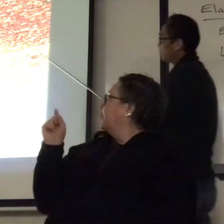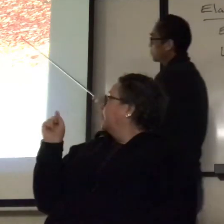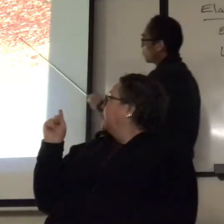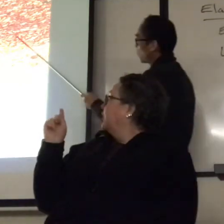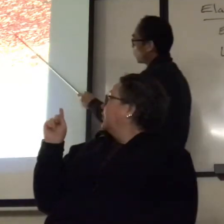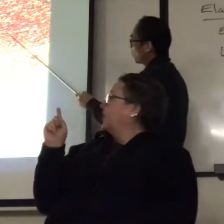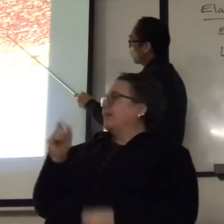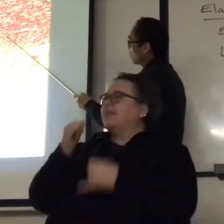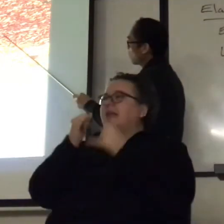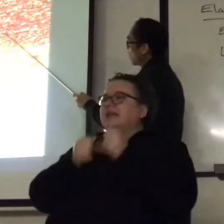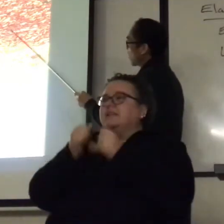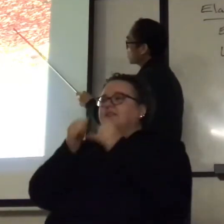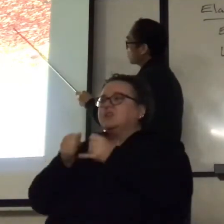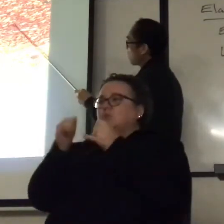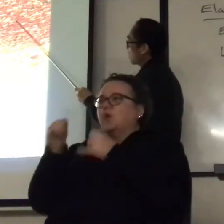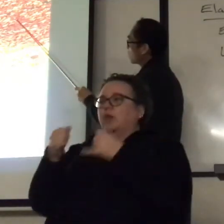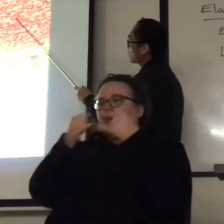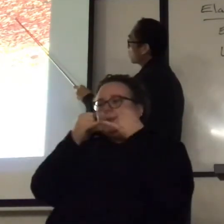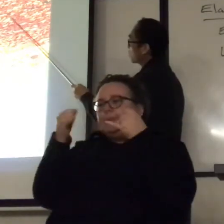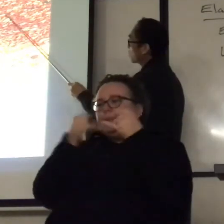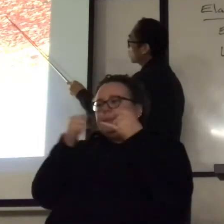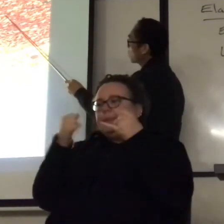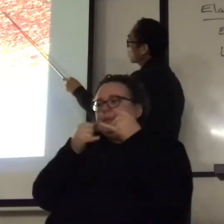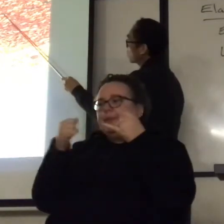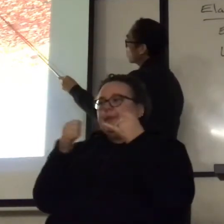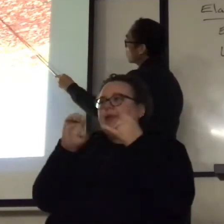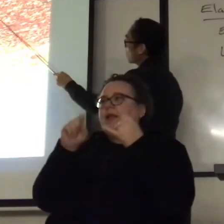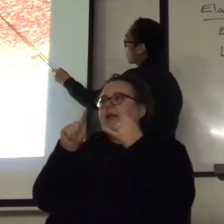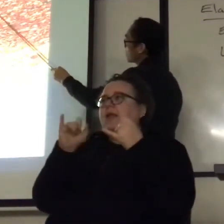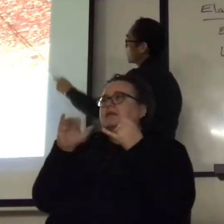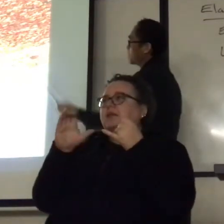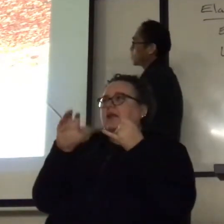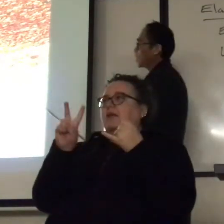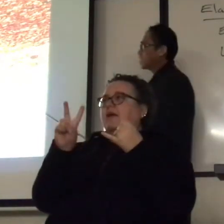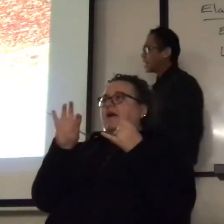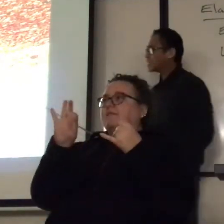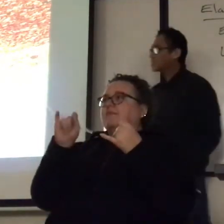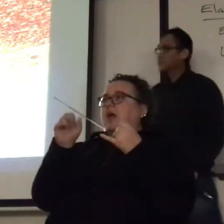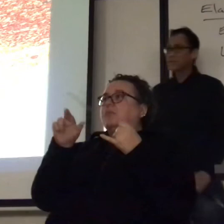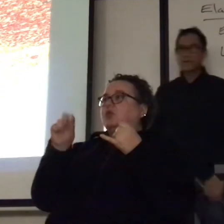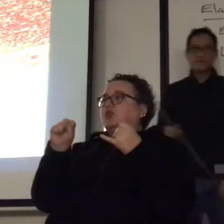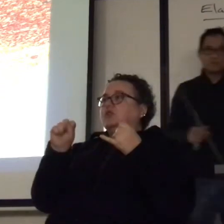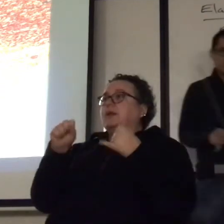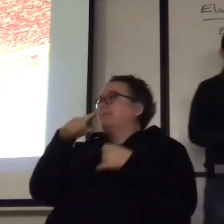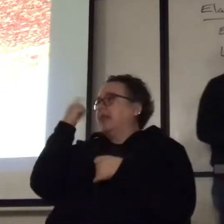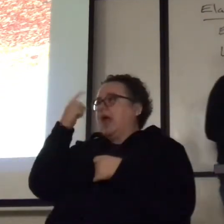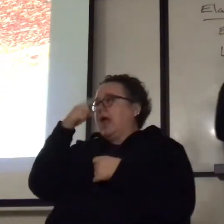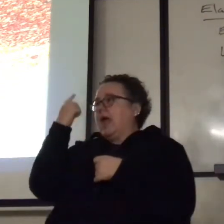the individual elastic fibers there. Okay, it's considered a dense